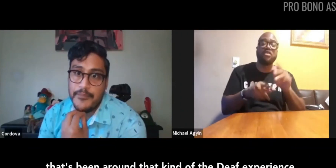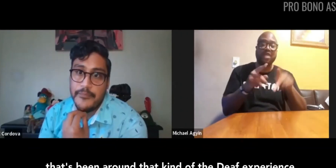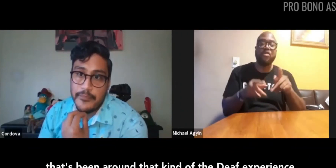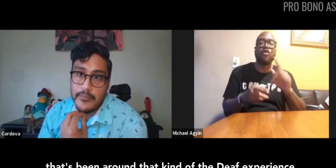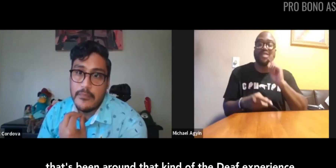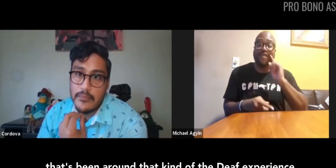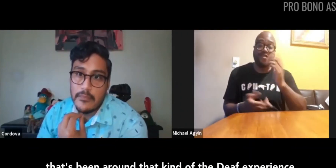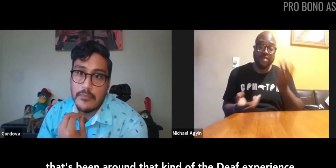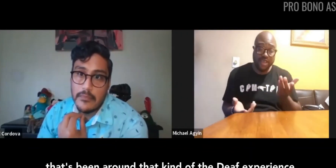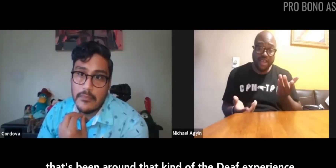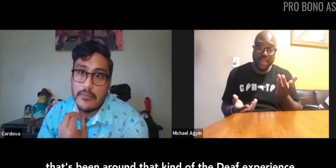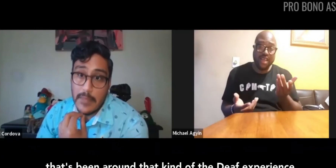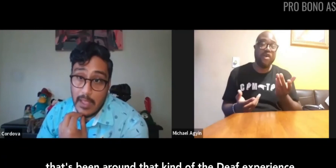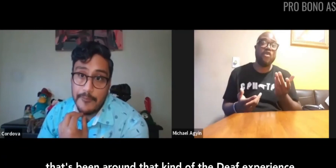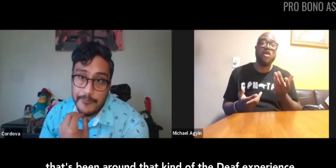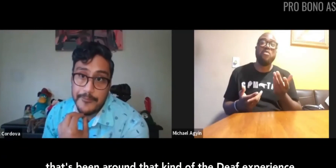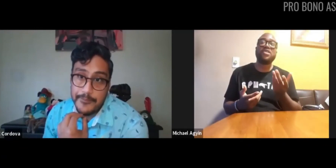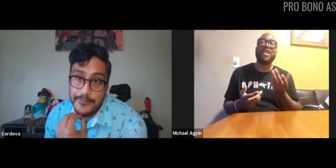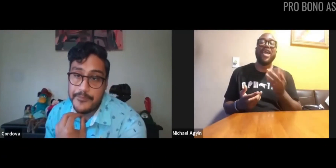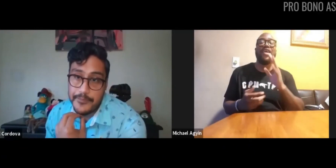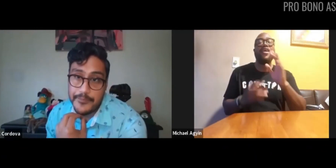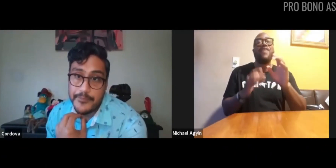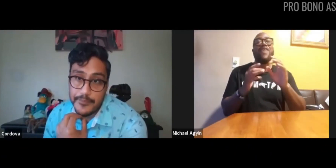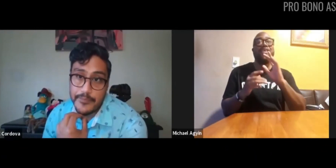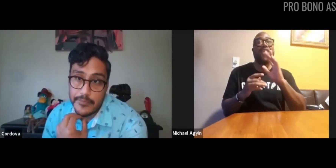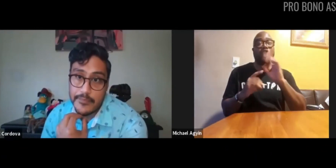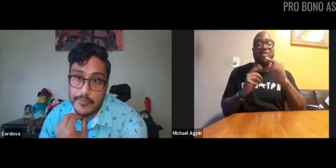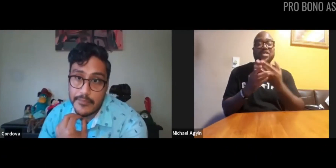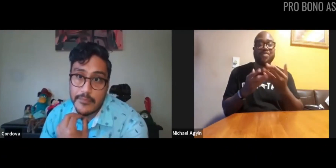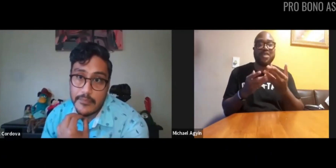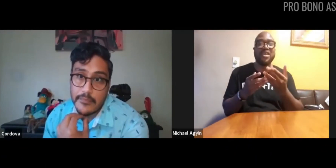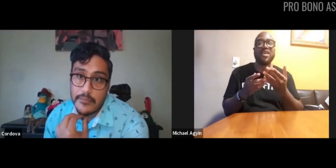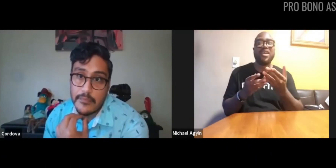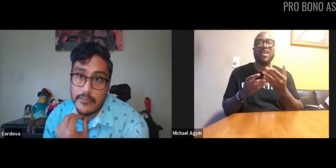Somebody that's been around that kind of a deaf experience.